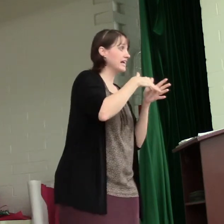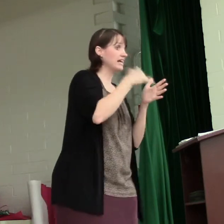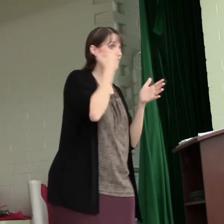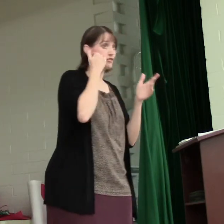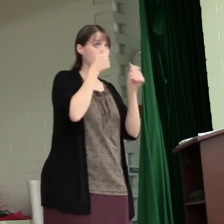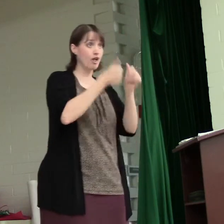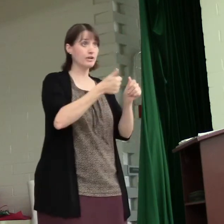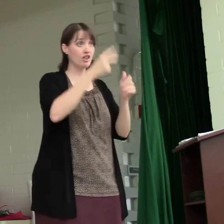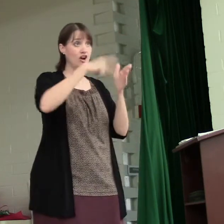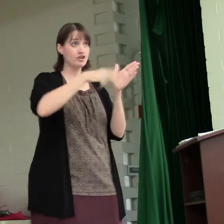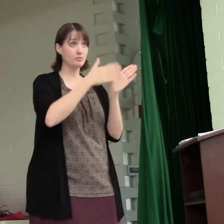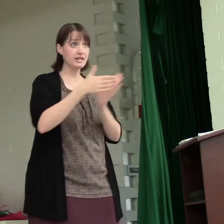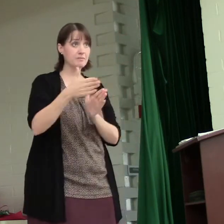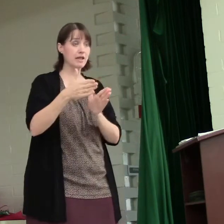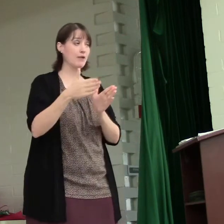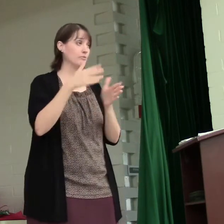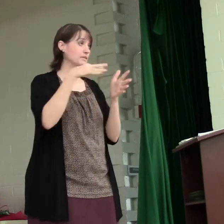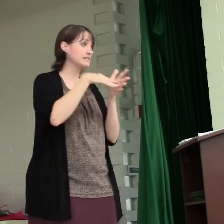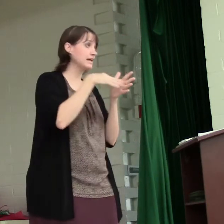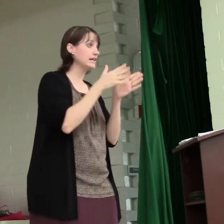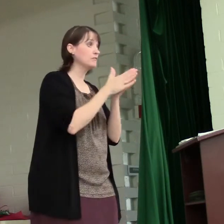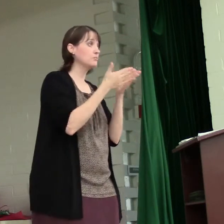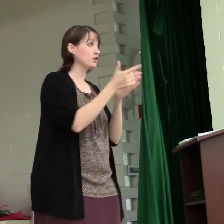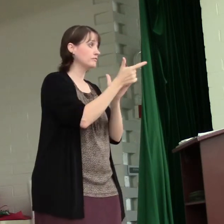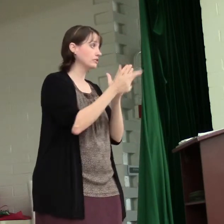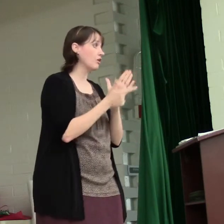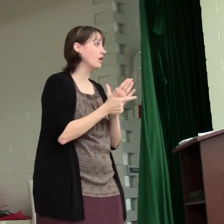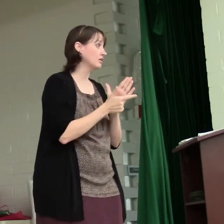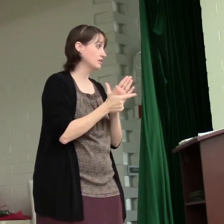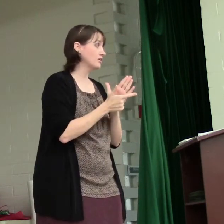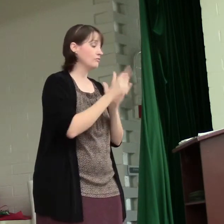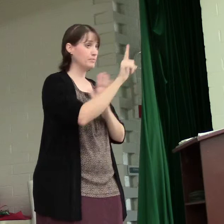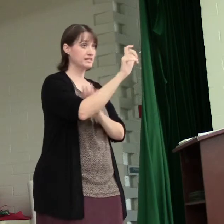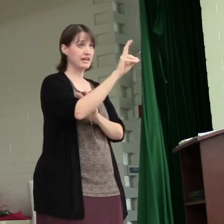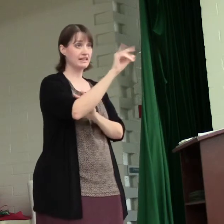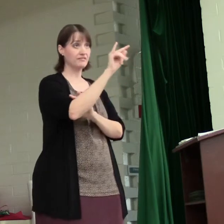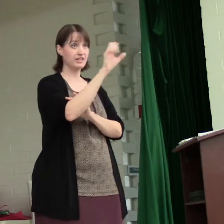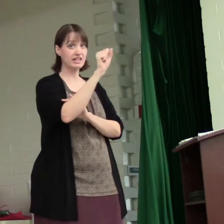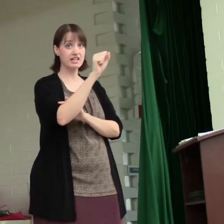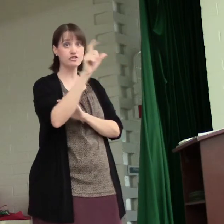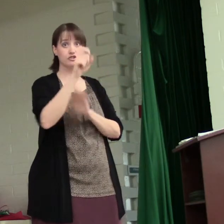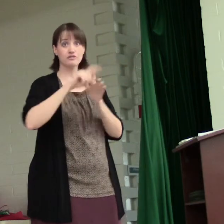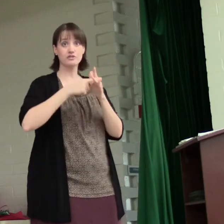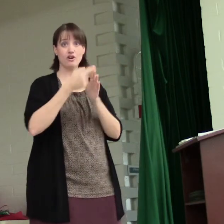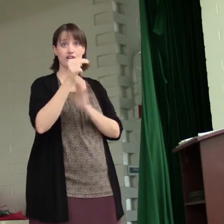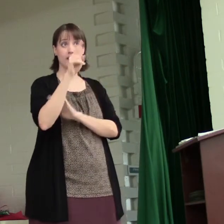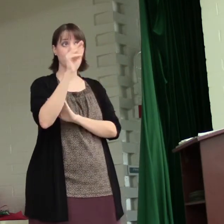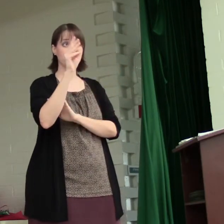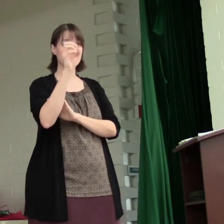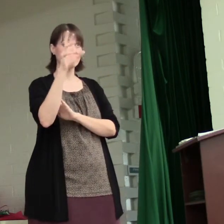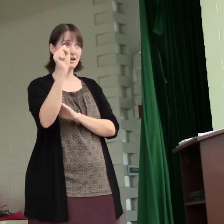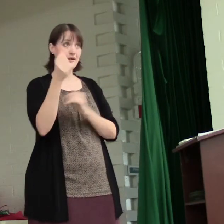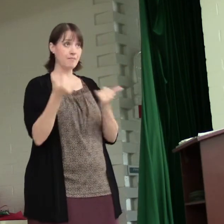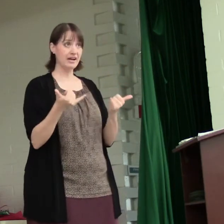if you're following along on your reading plan, we've been studying the book of the law. We've been studying Leviticus. You should have started Numbers by